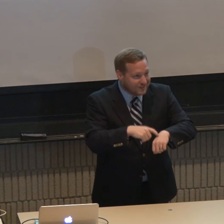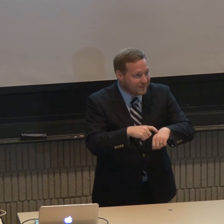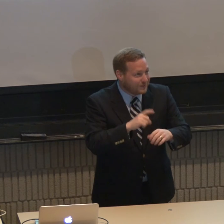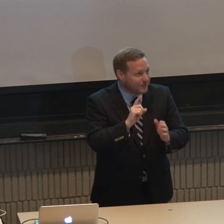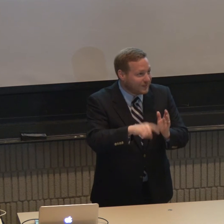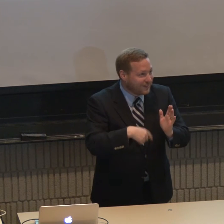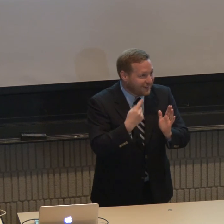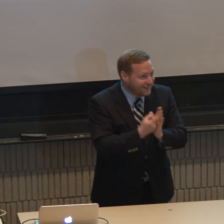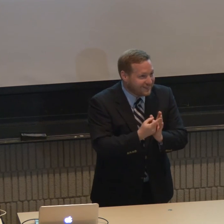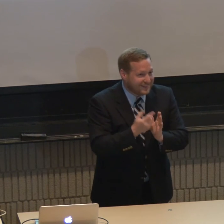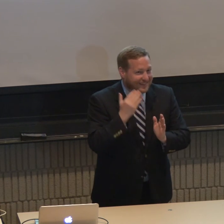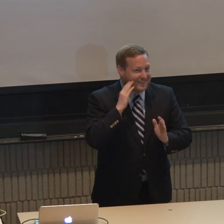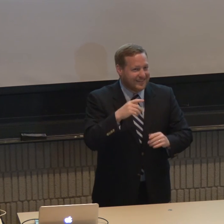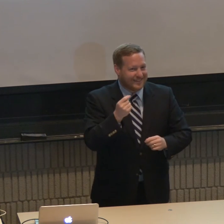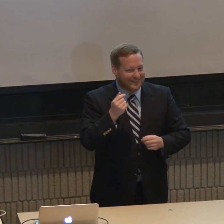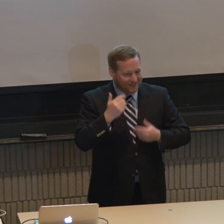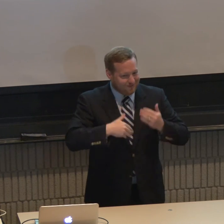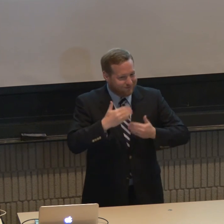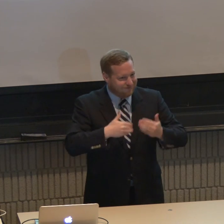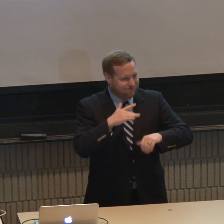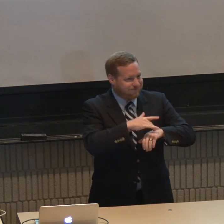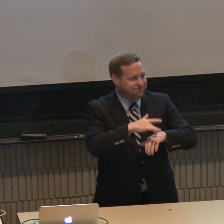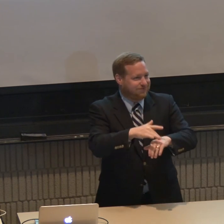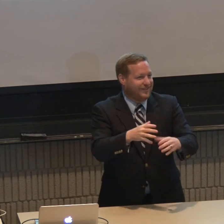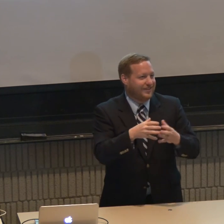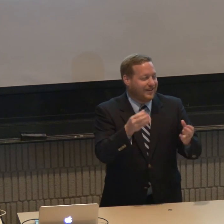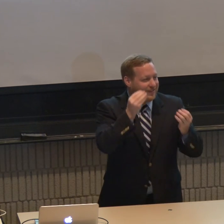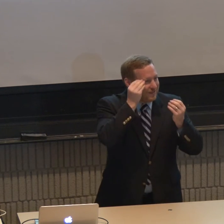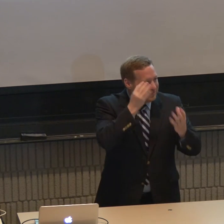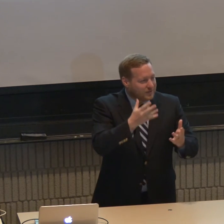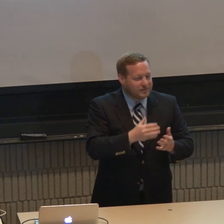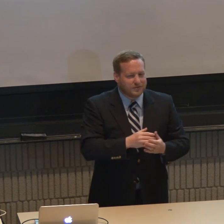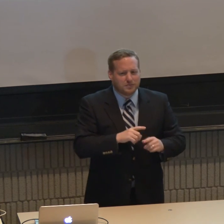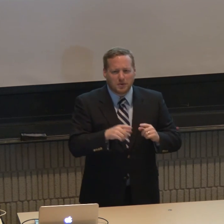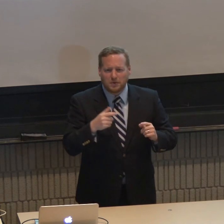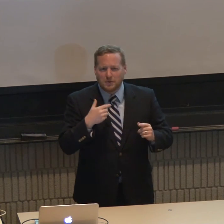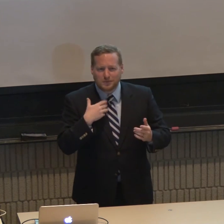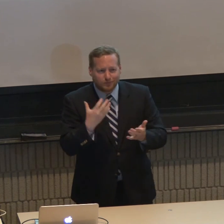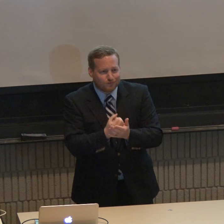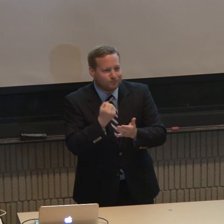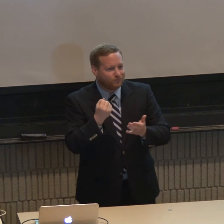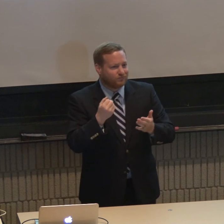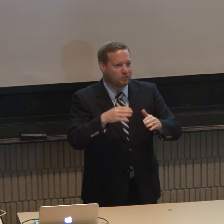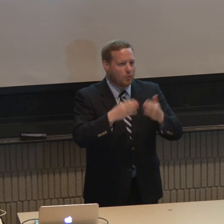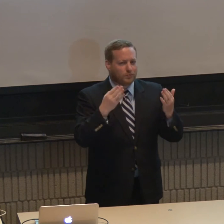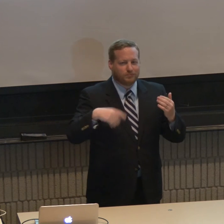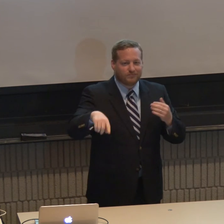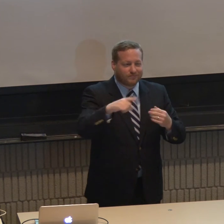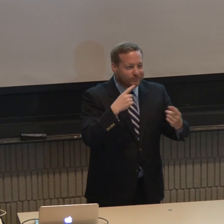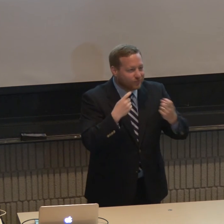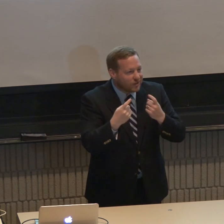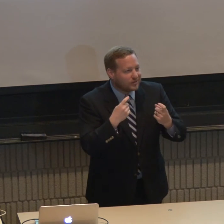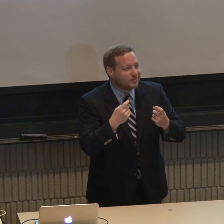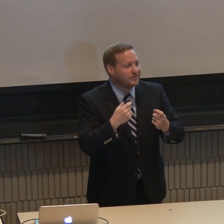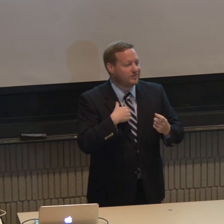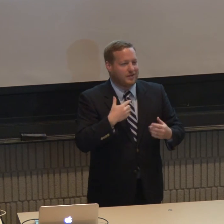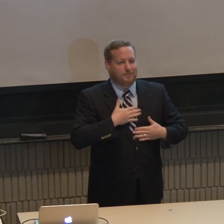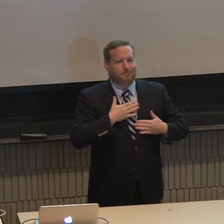up for my presentation. I know it's been an hour, and I've touched on a lot of topics, and it's a lot of information, but I want to open it up now